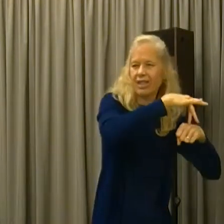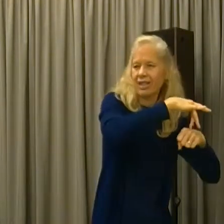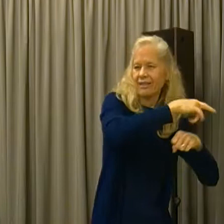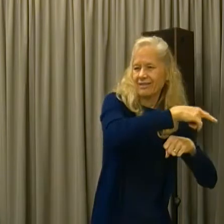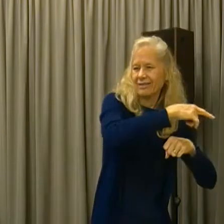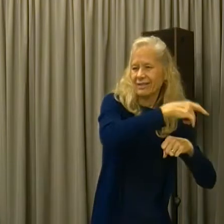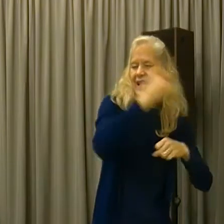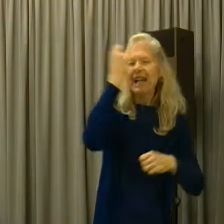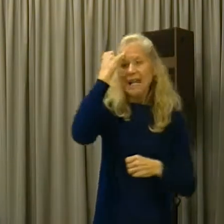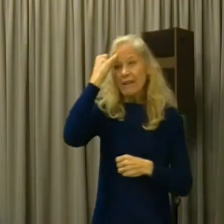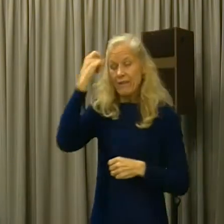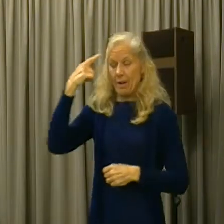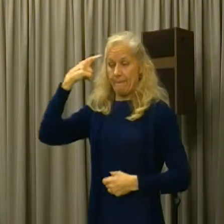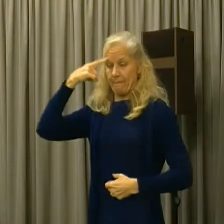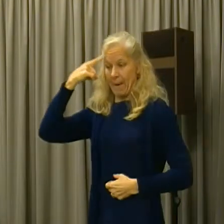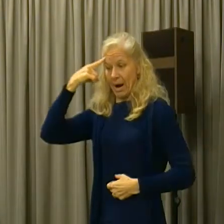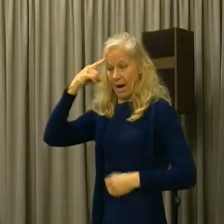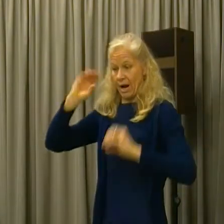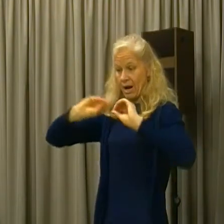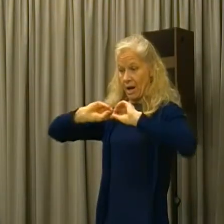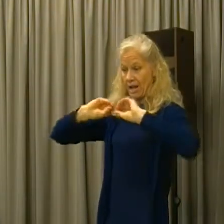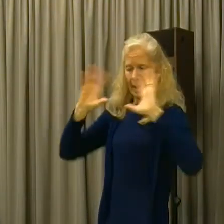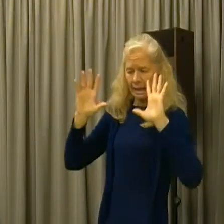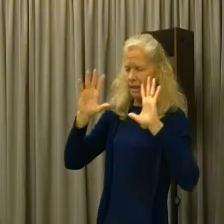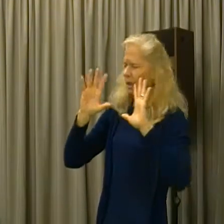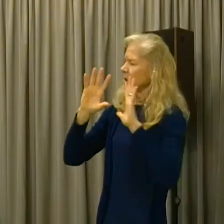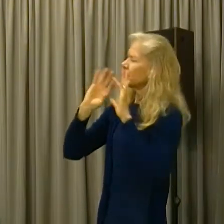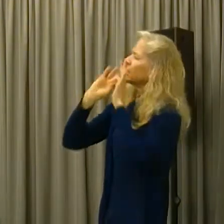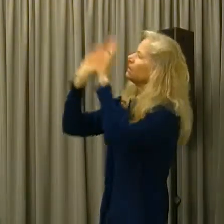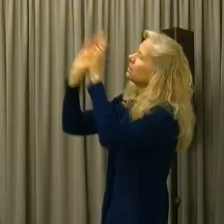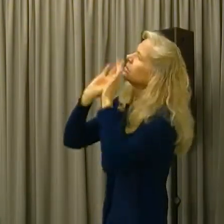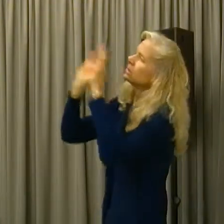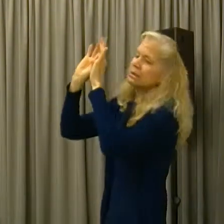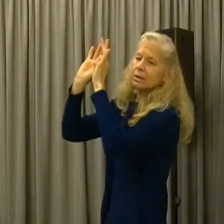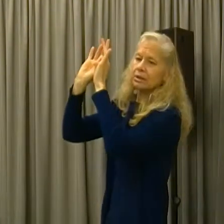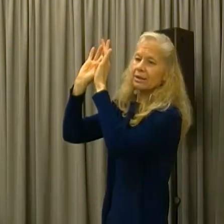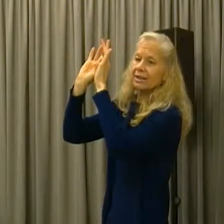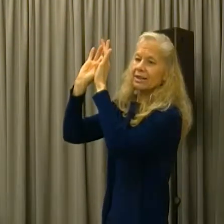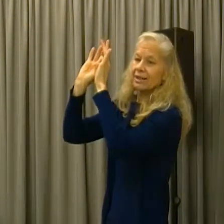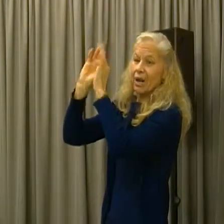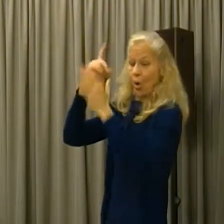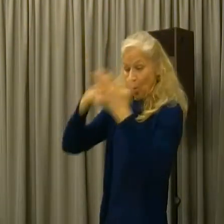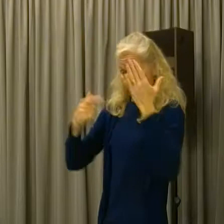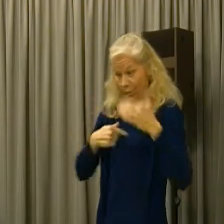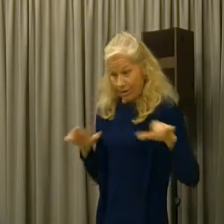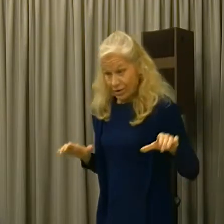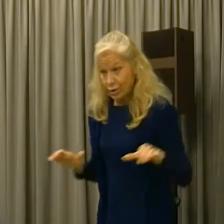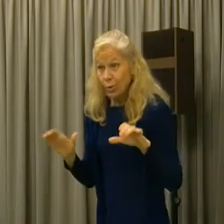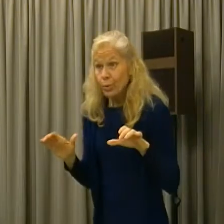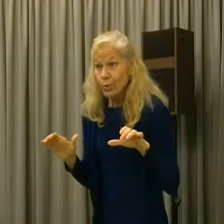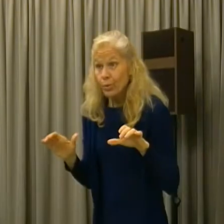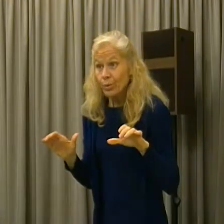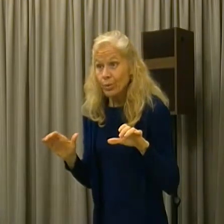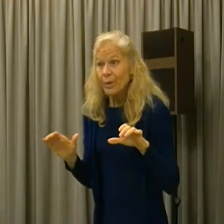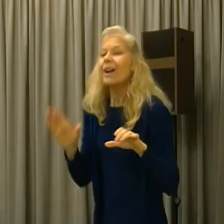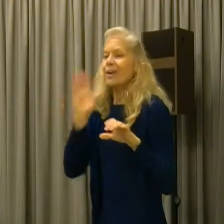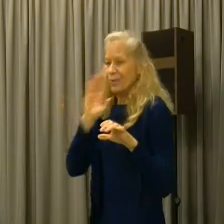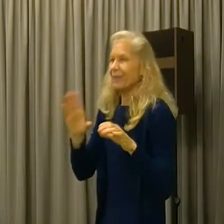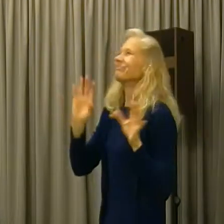Sow a thought, reap an action. So an action reap